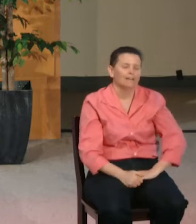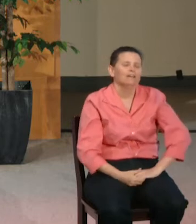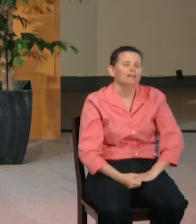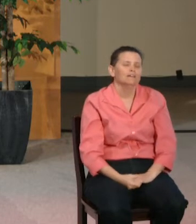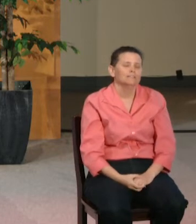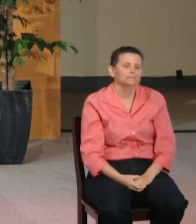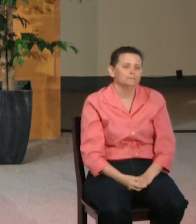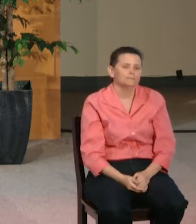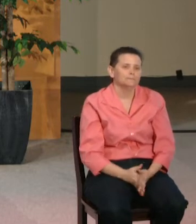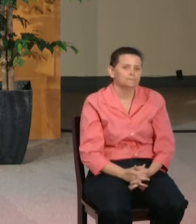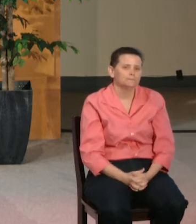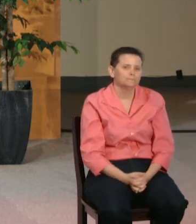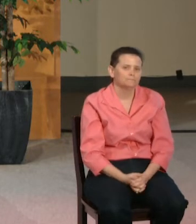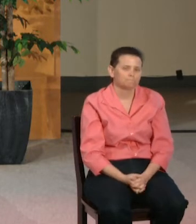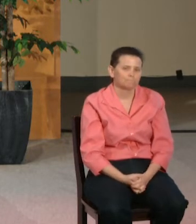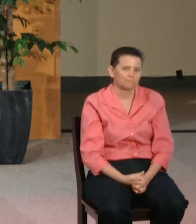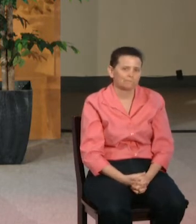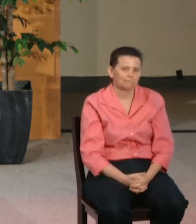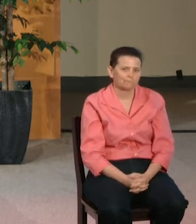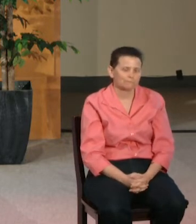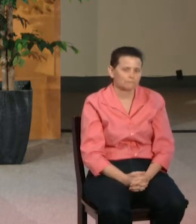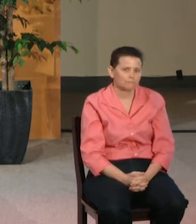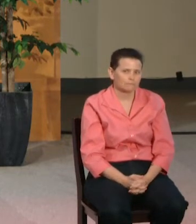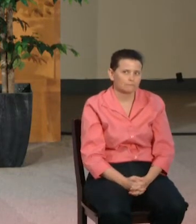the population experiences attrition